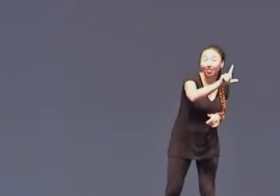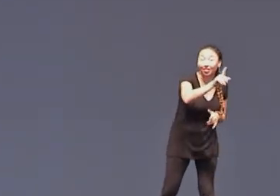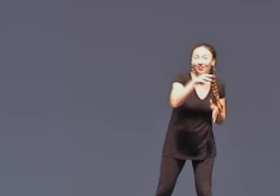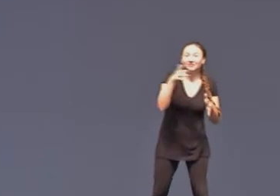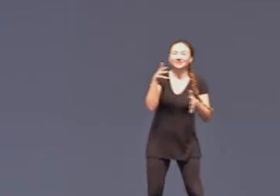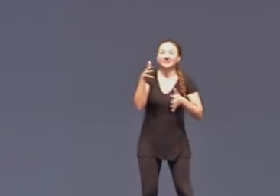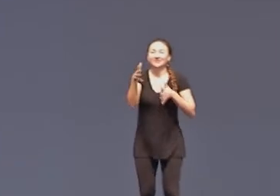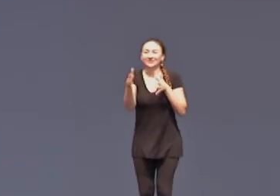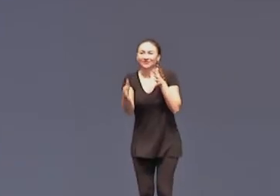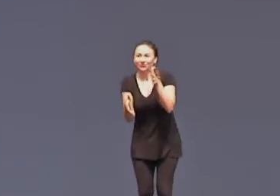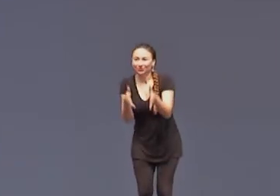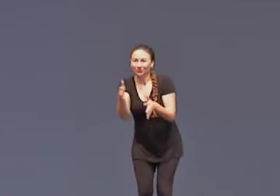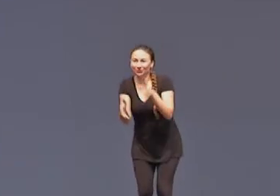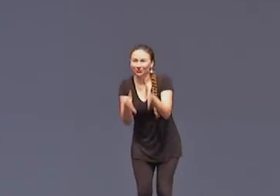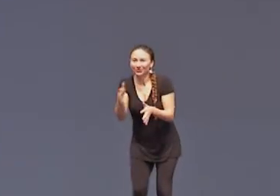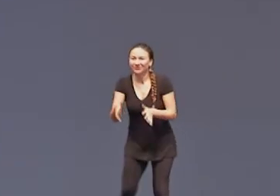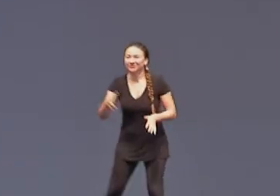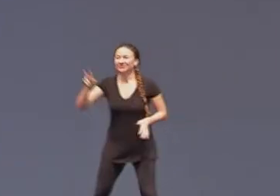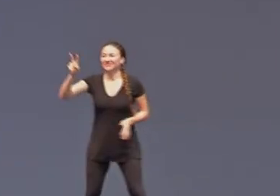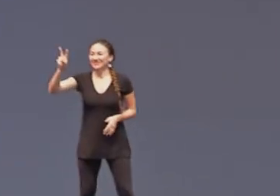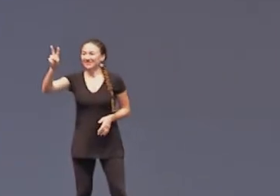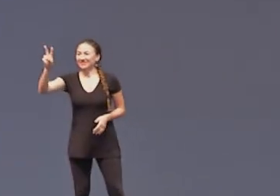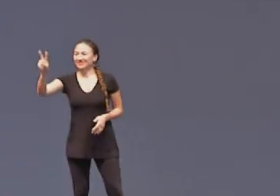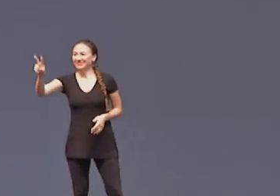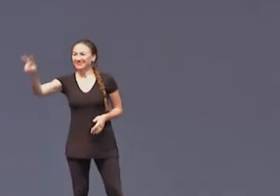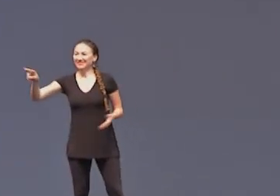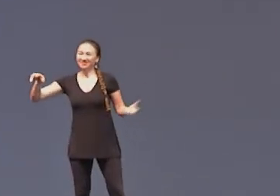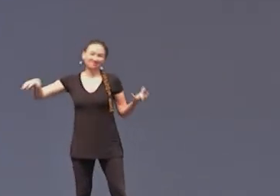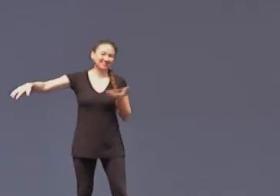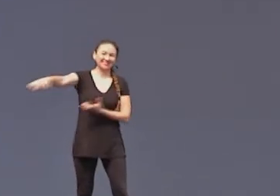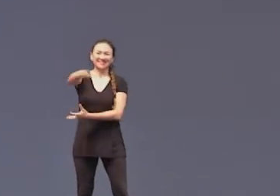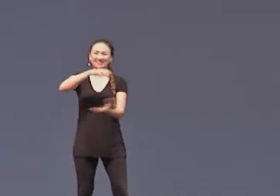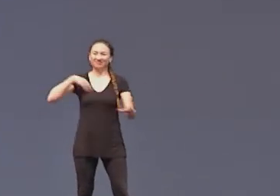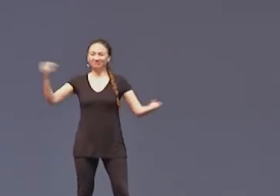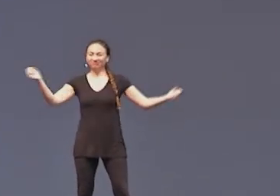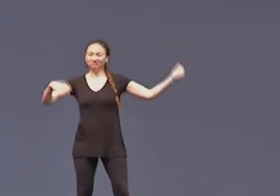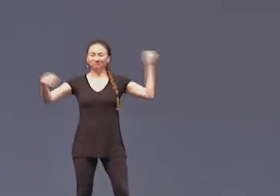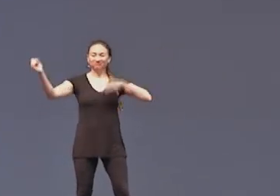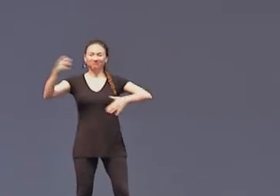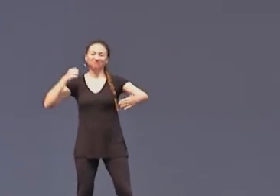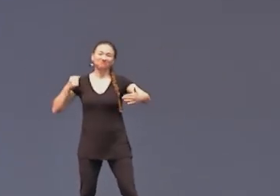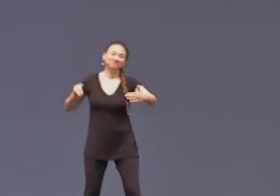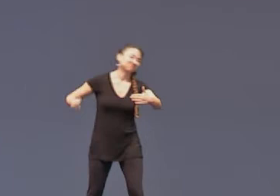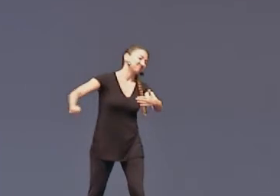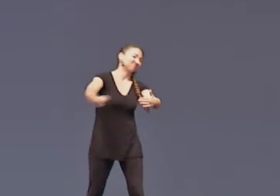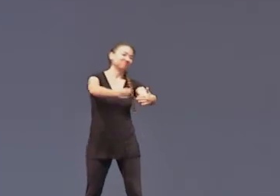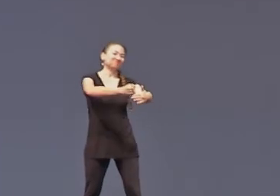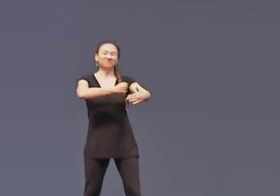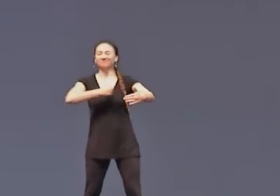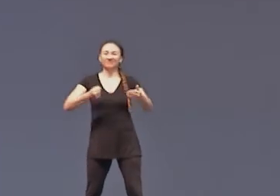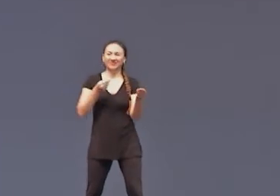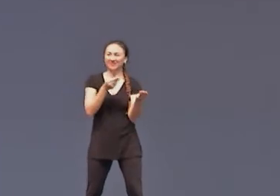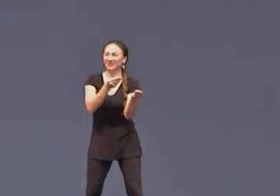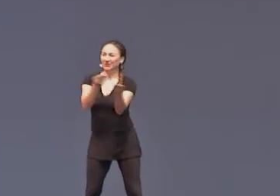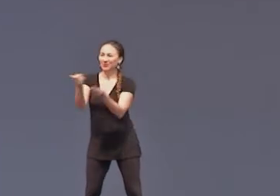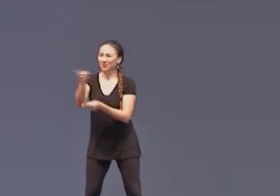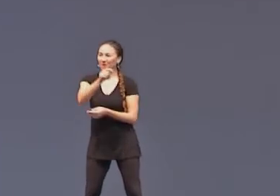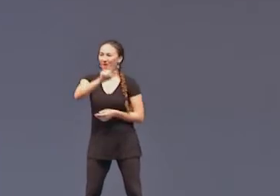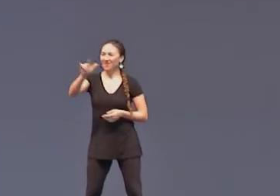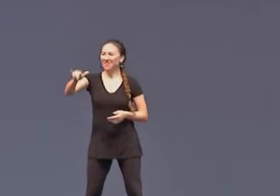to inform you that I am going to be mixing ASL, gesture, and visual vernacular, so